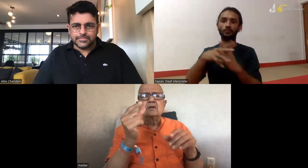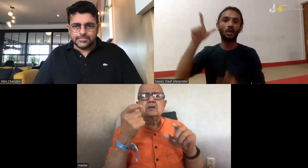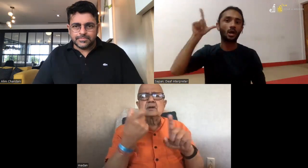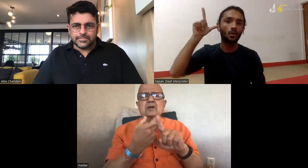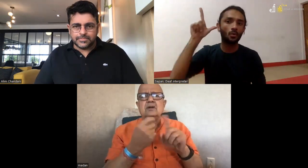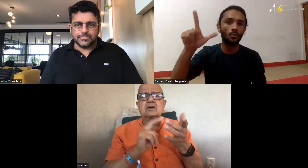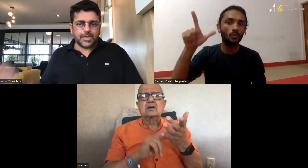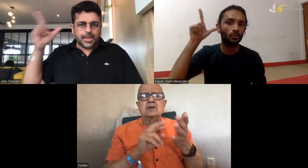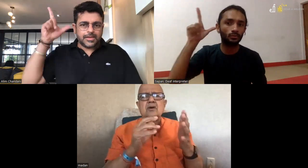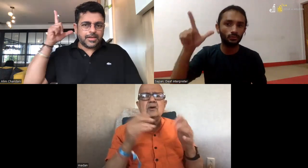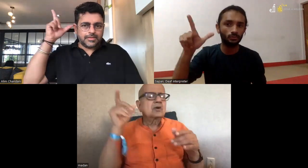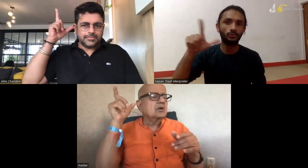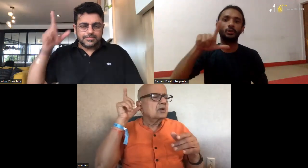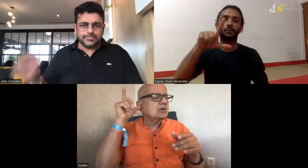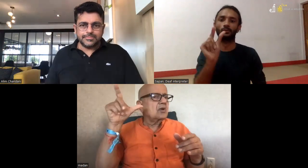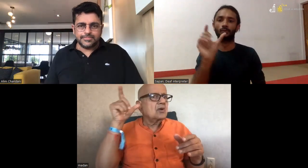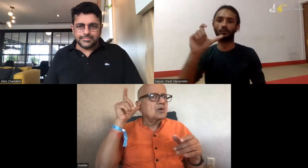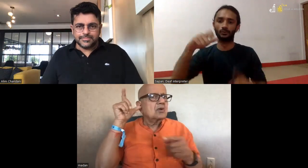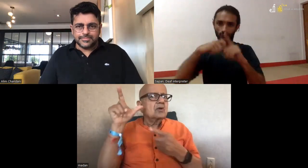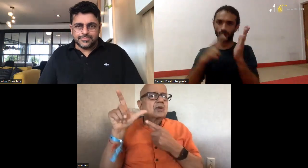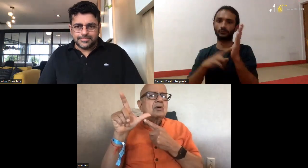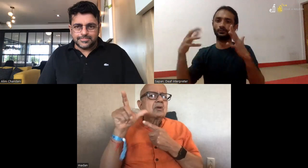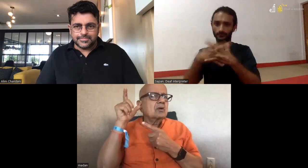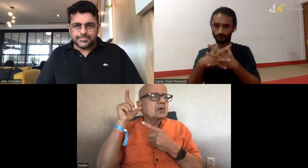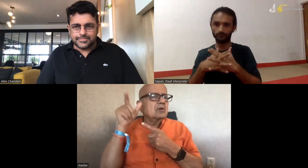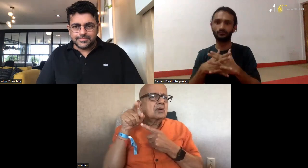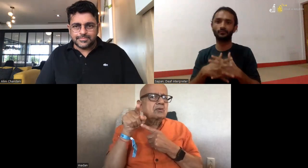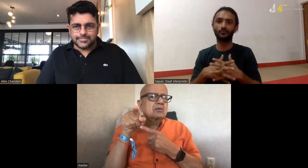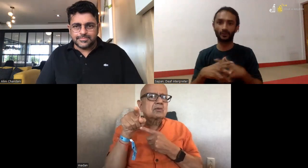in Lucknow